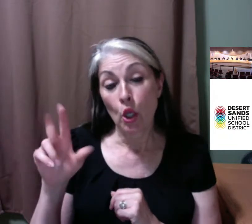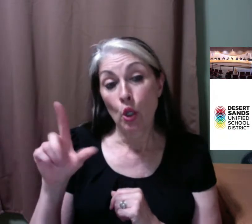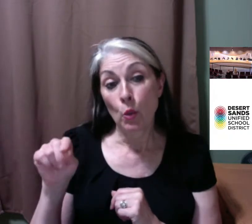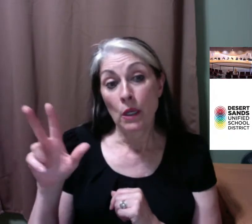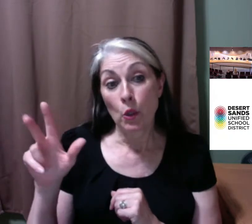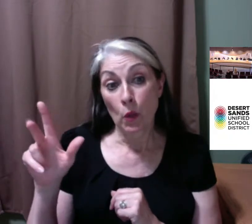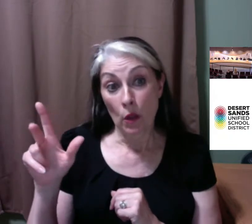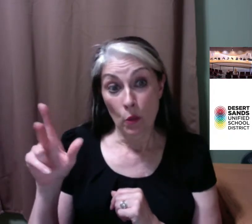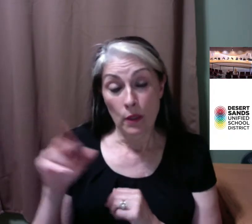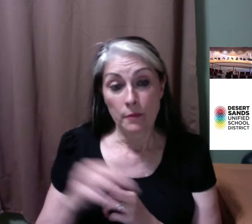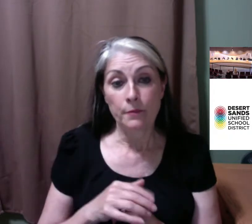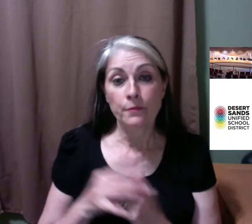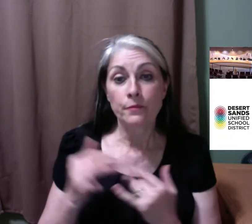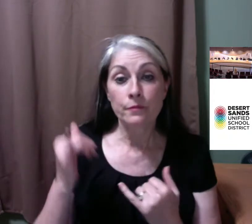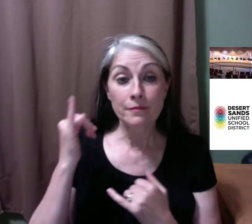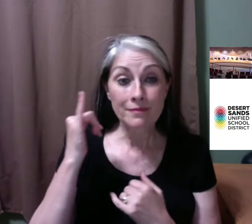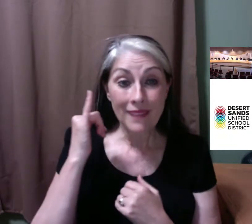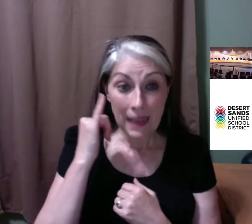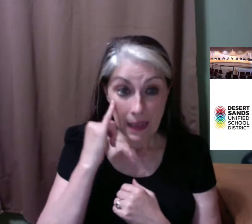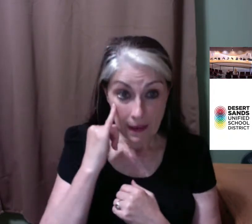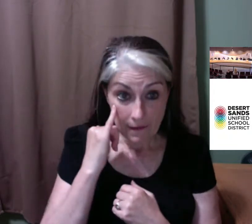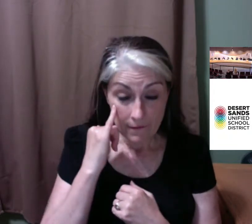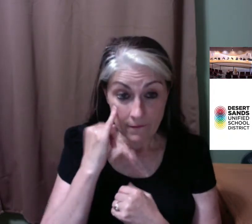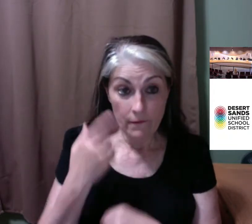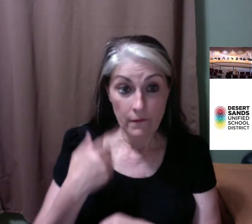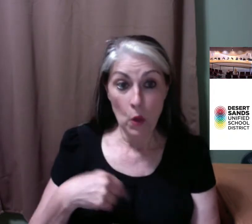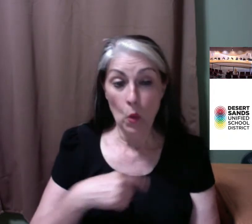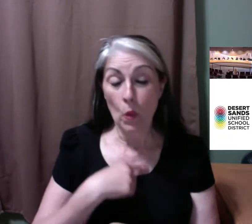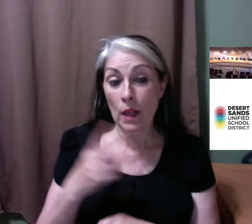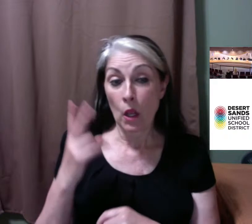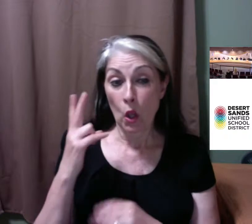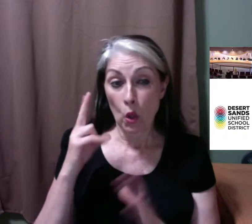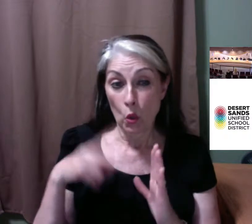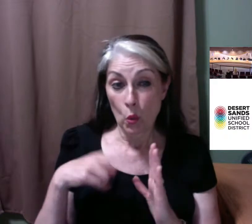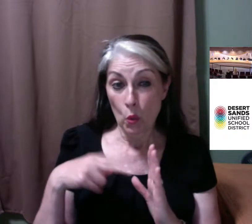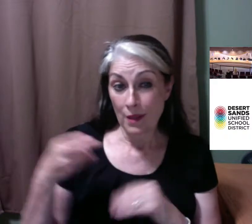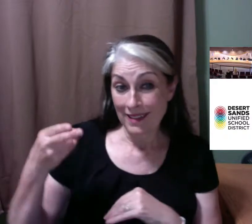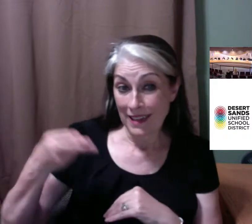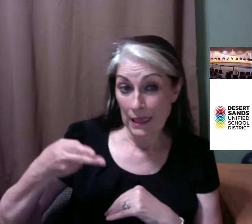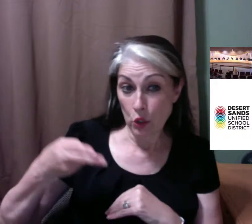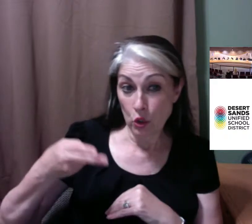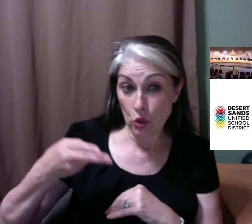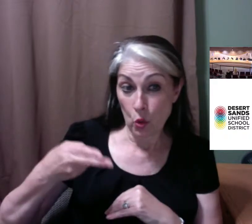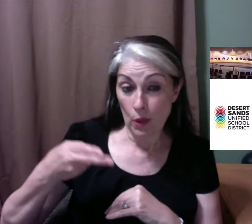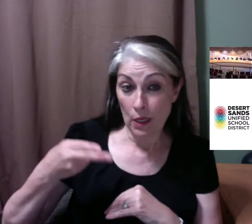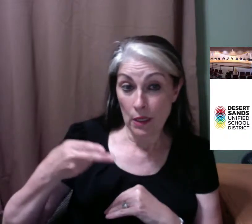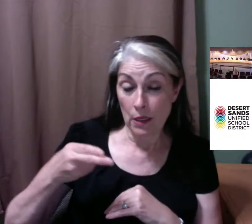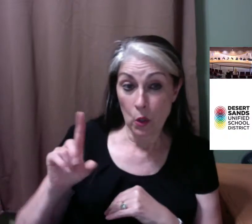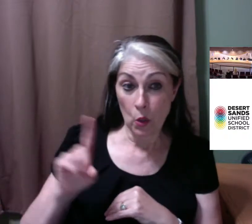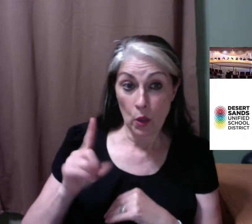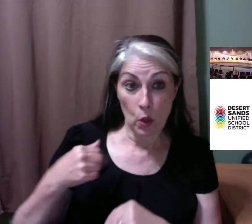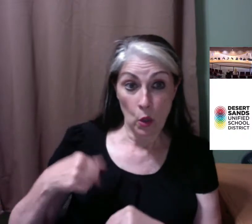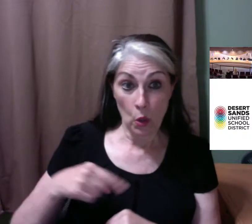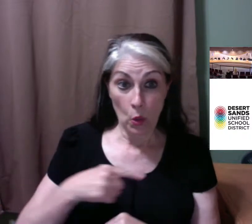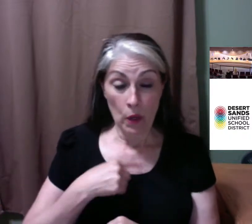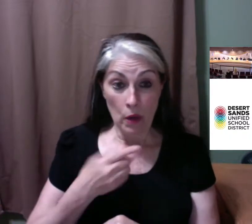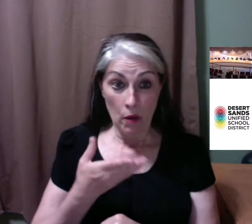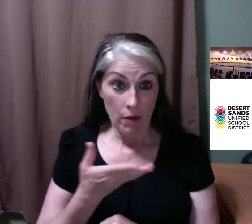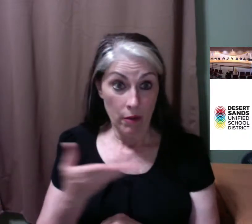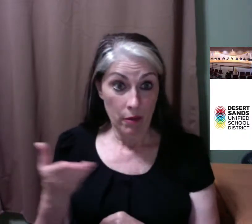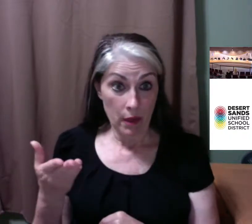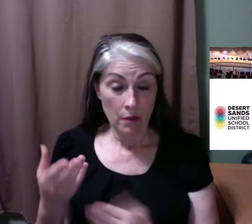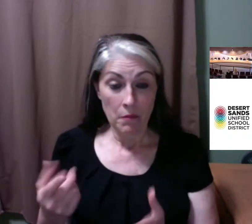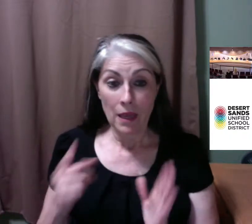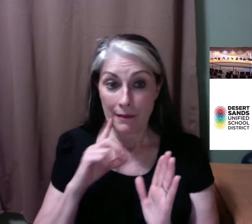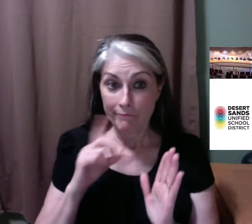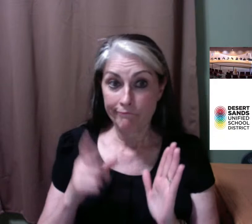2022-2023. So if we look at historically where we are at, there's a lot of